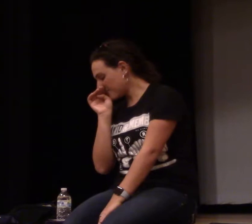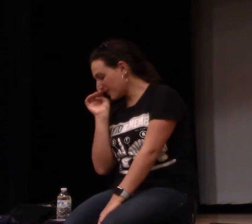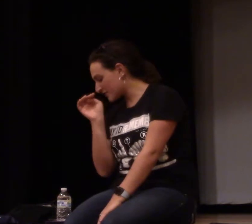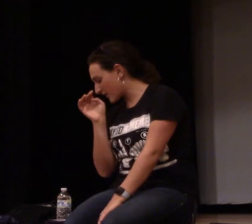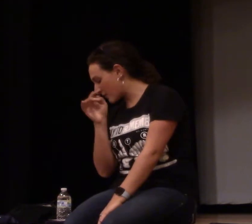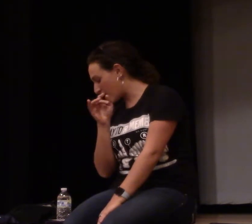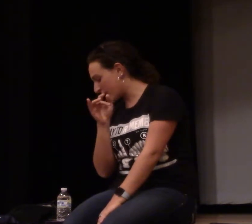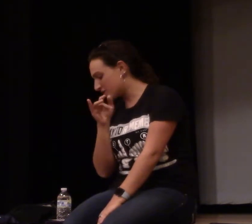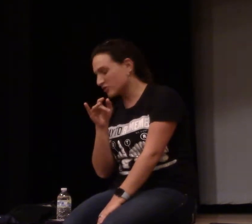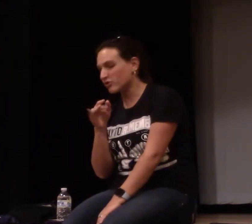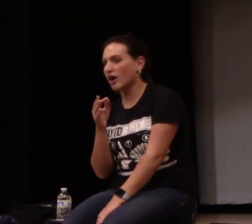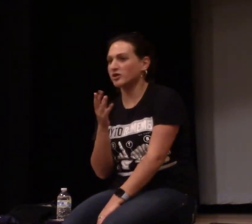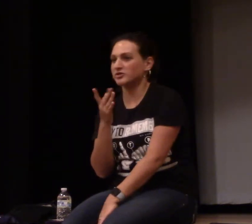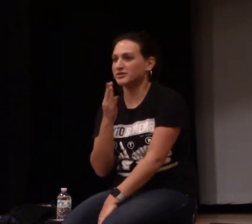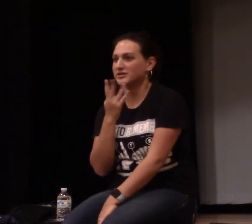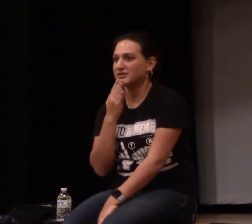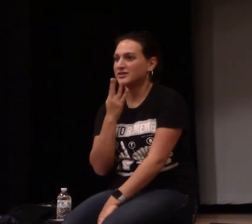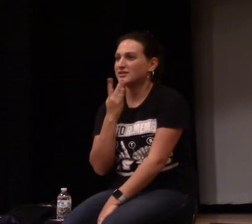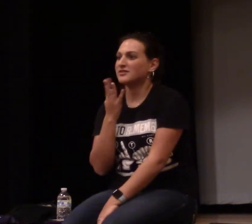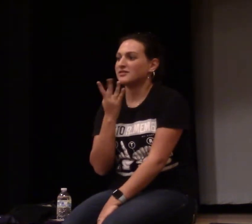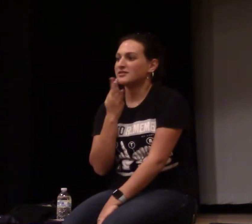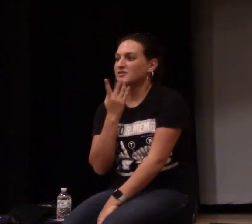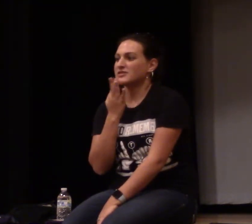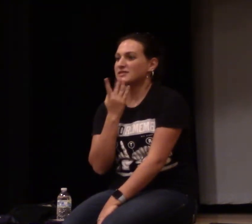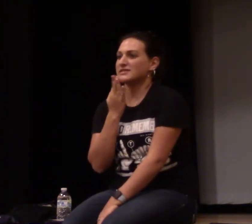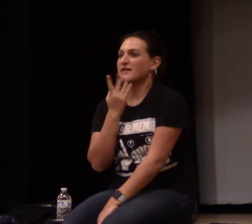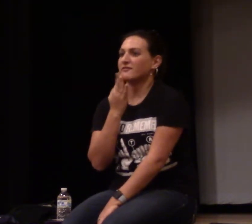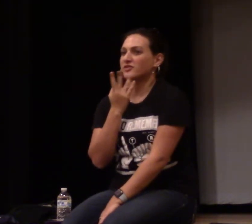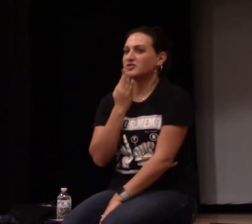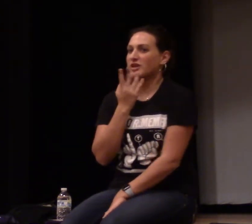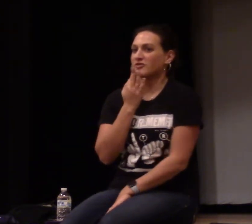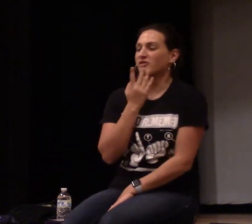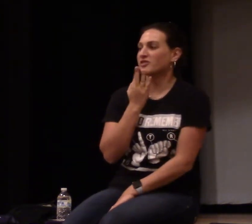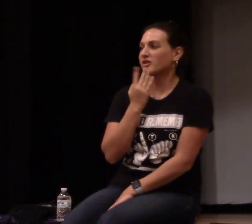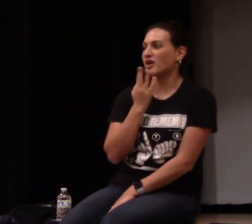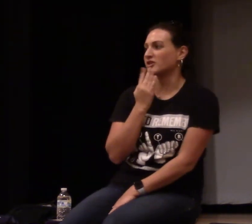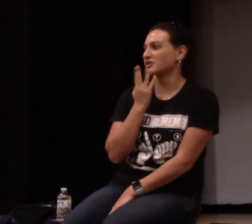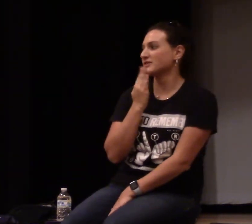So then we went into colors. So this is the sign for general colors.